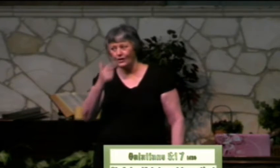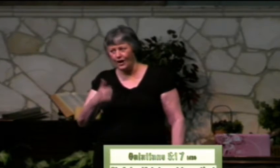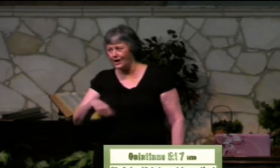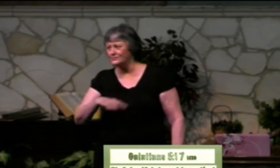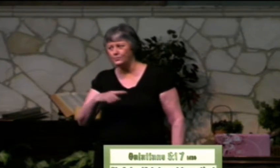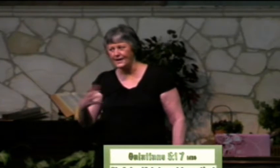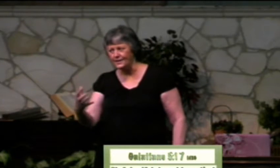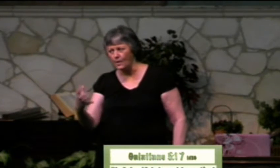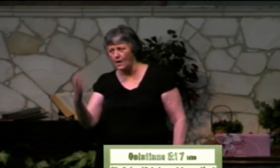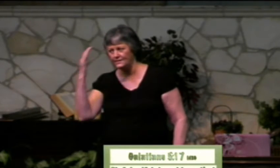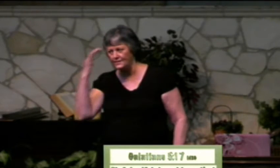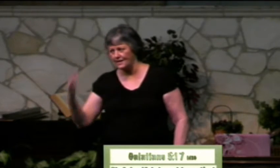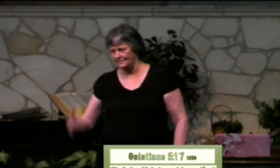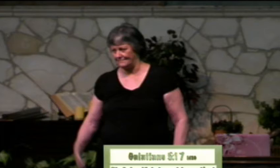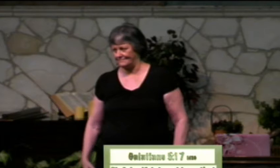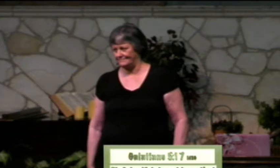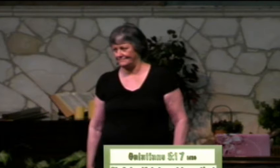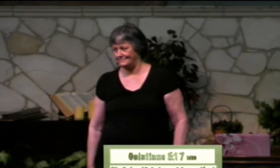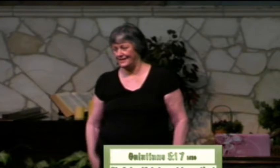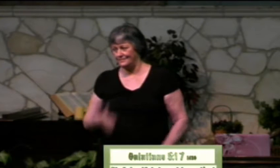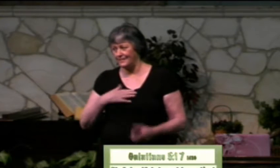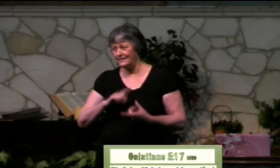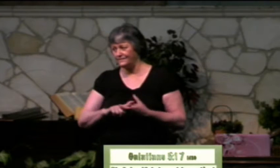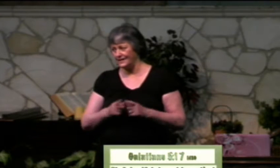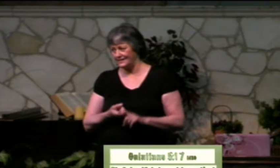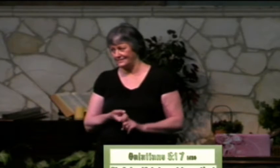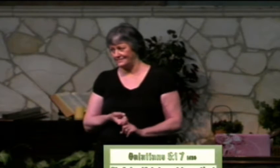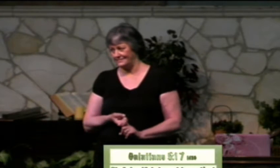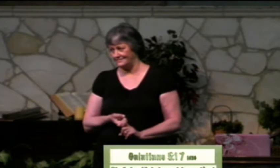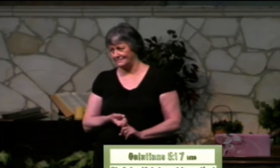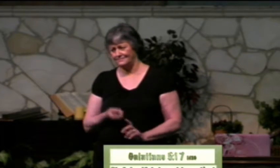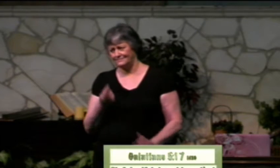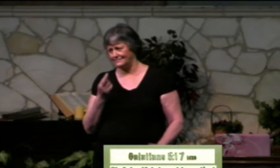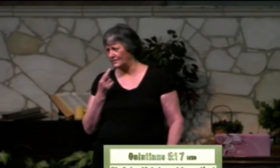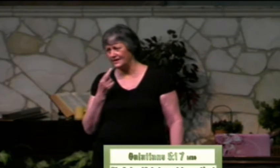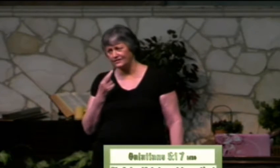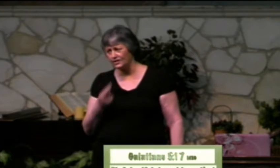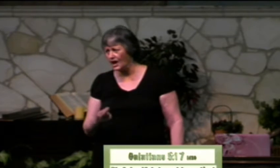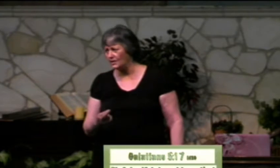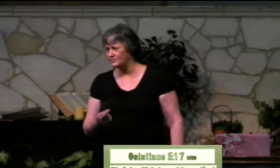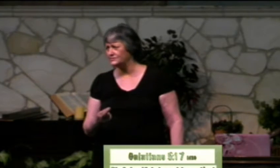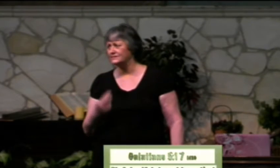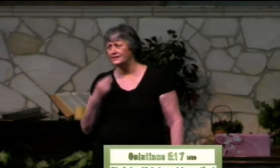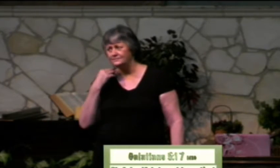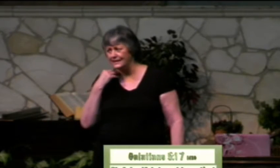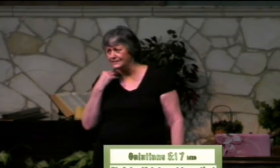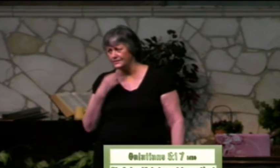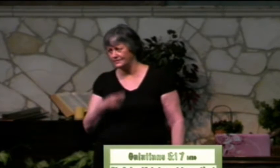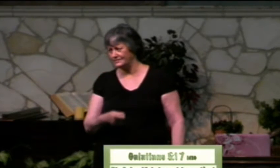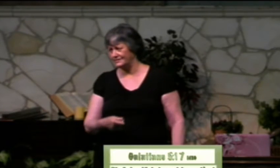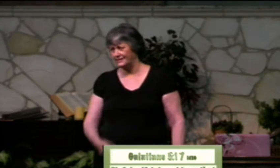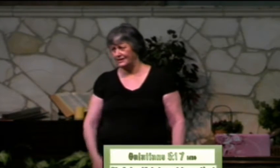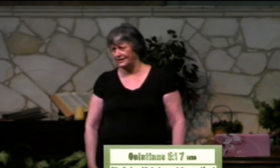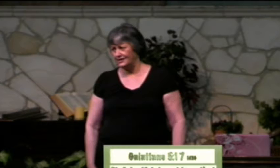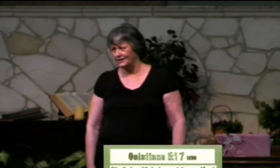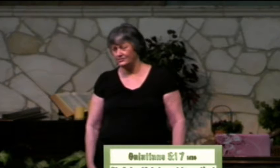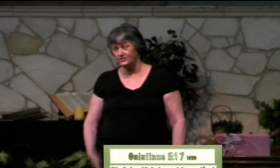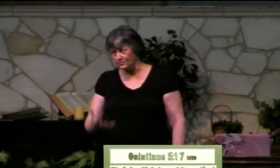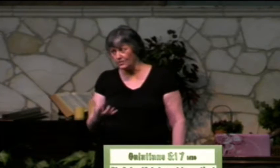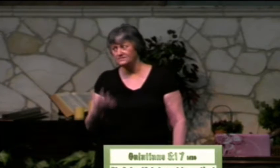Because we want to know. My friend, we are close, Mabel, she wants to